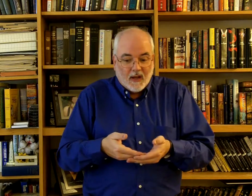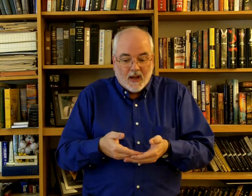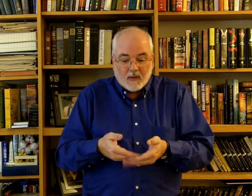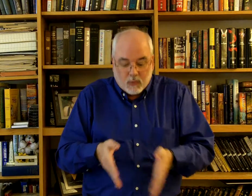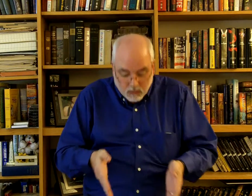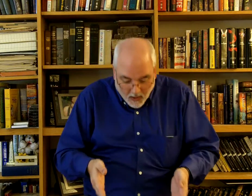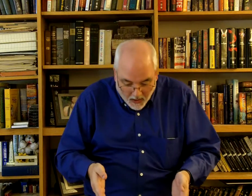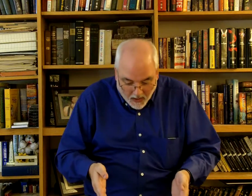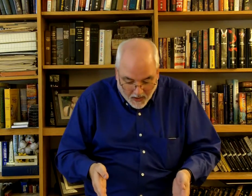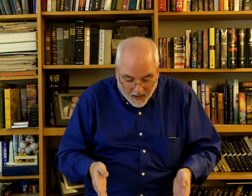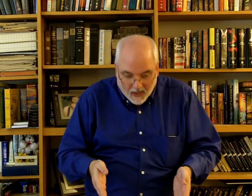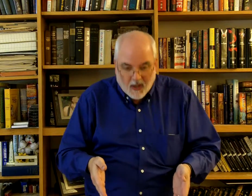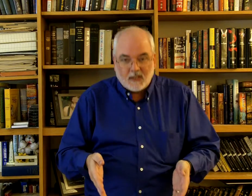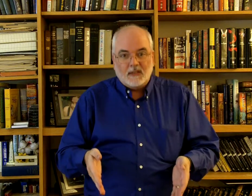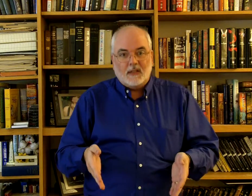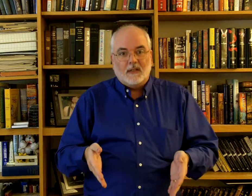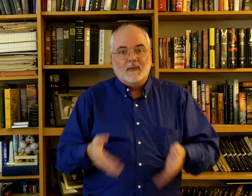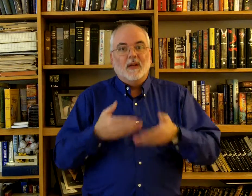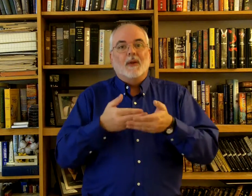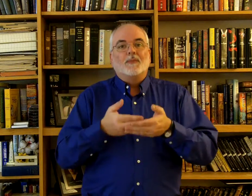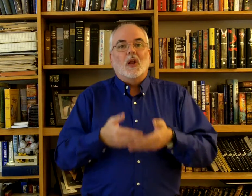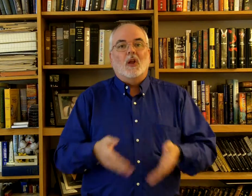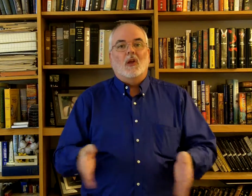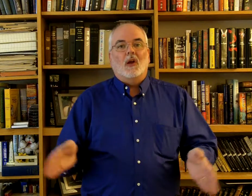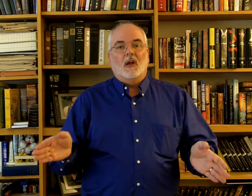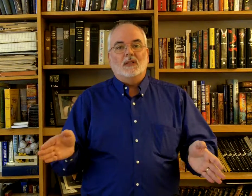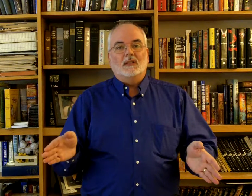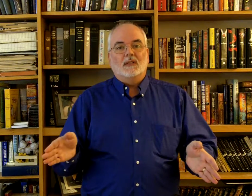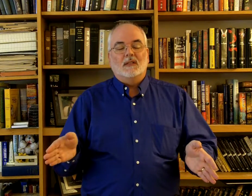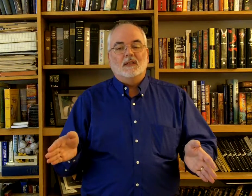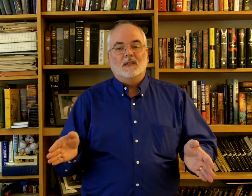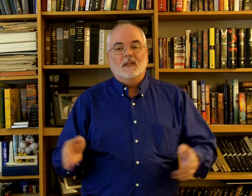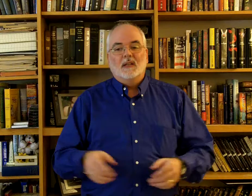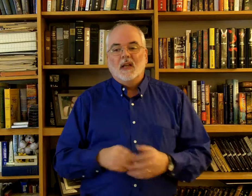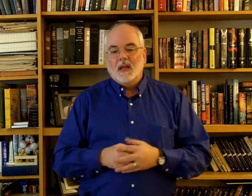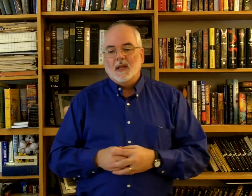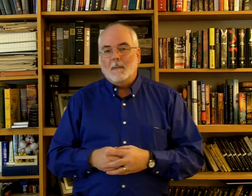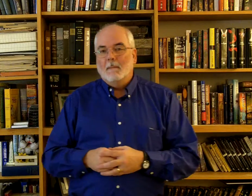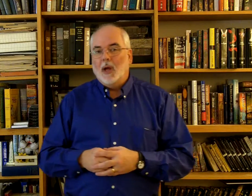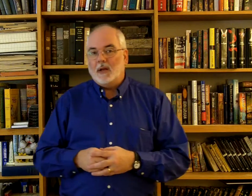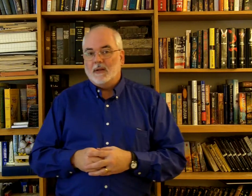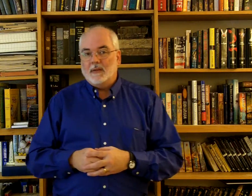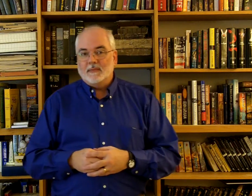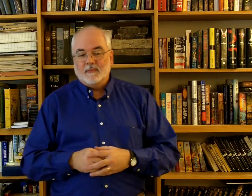and I lost it. Lost. But,